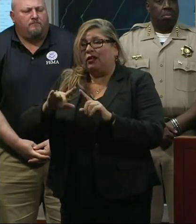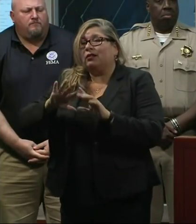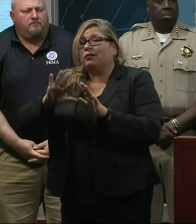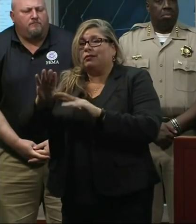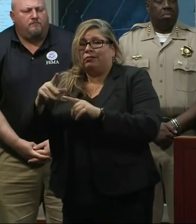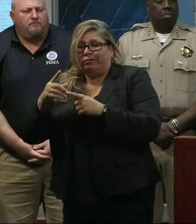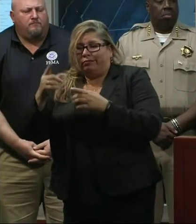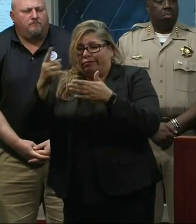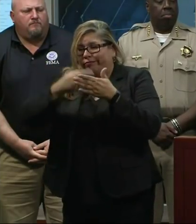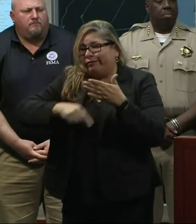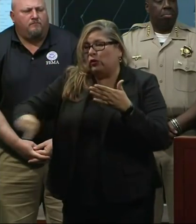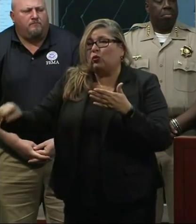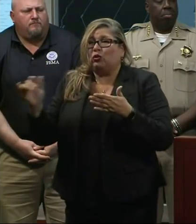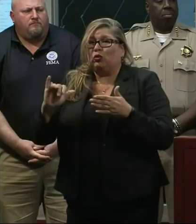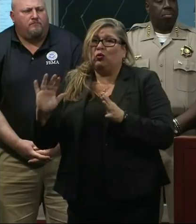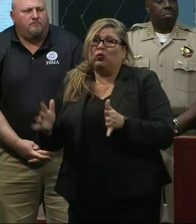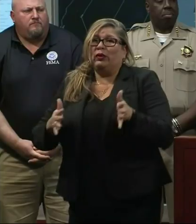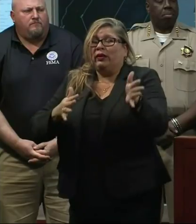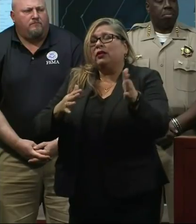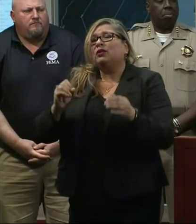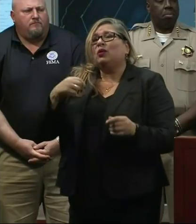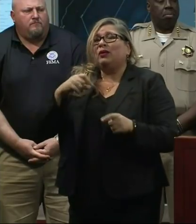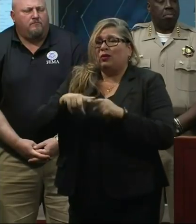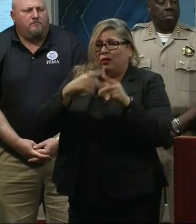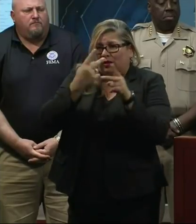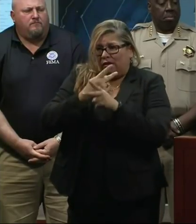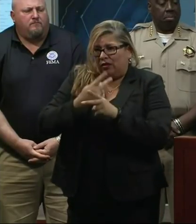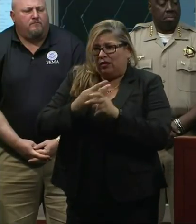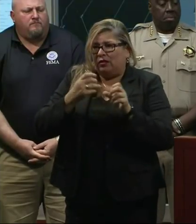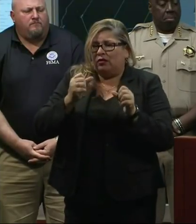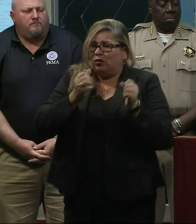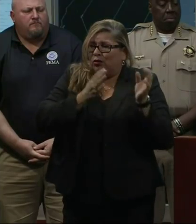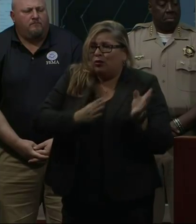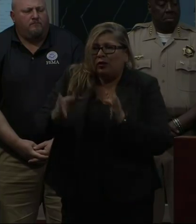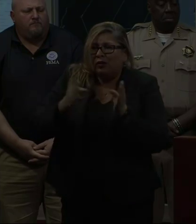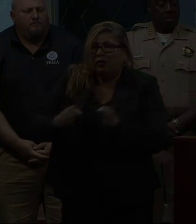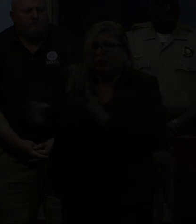next week. So we really need to be thinking about this from a strategic standpoint.